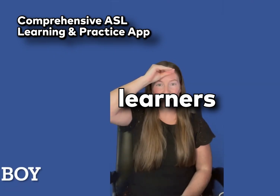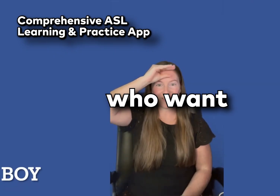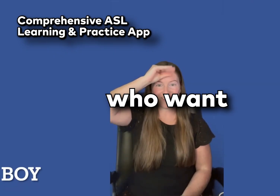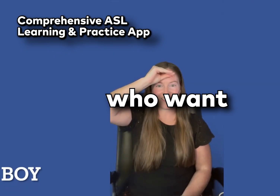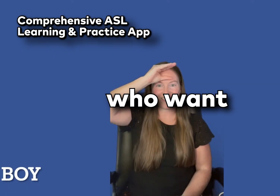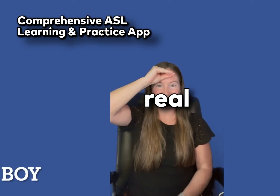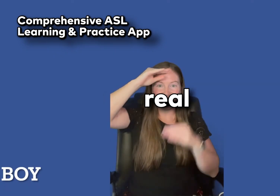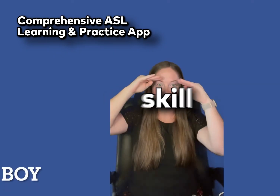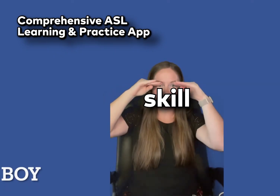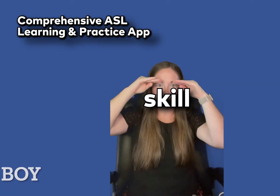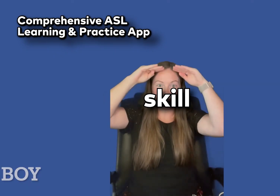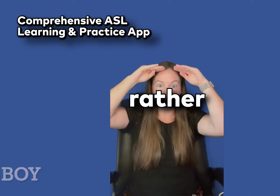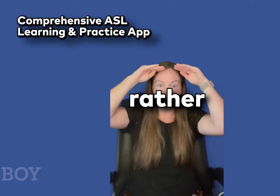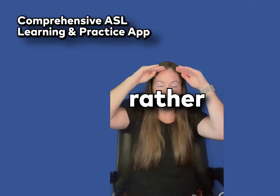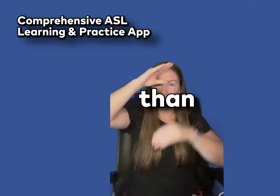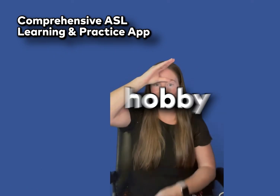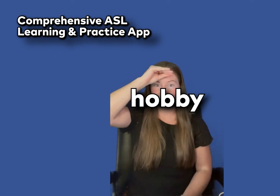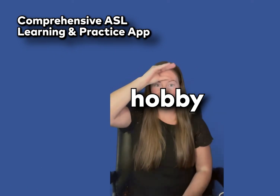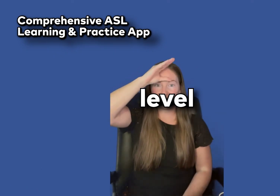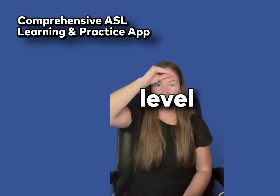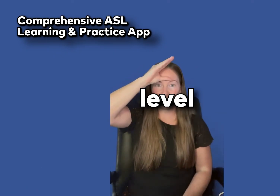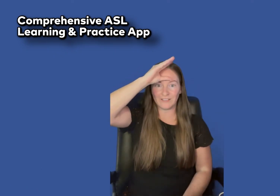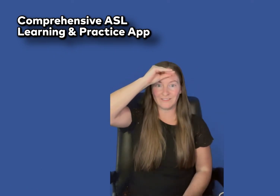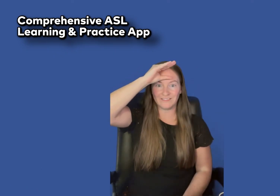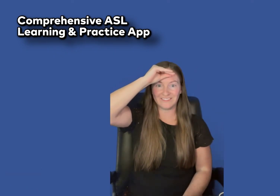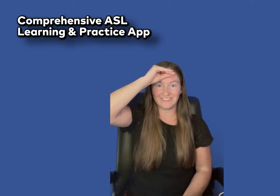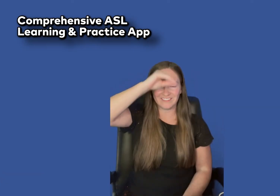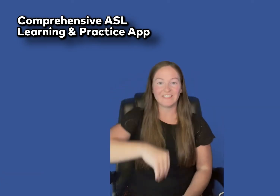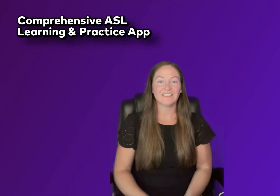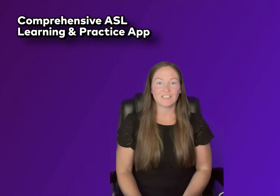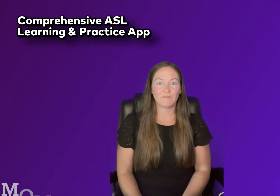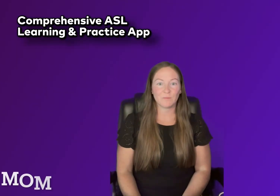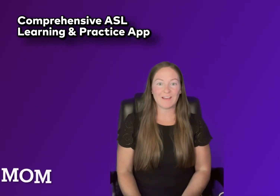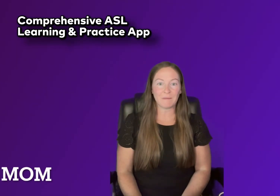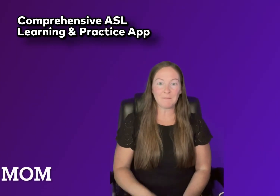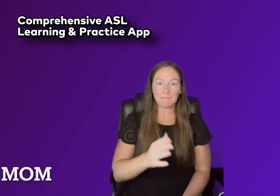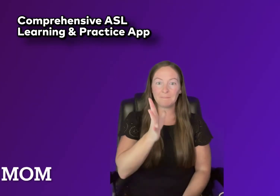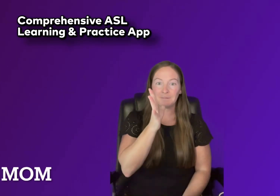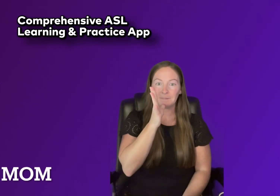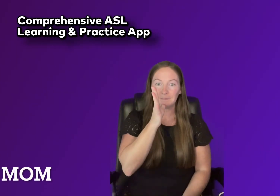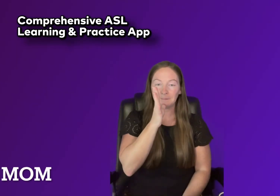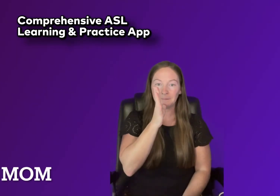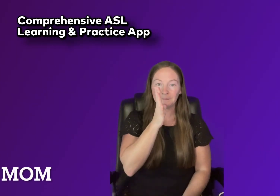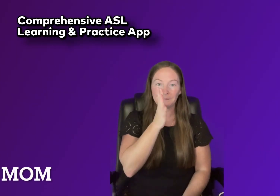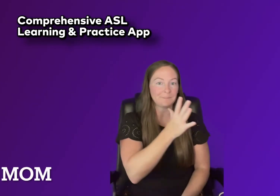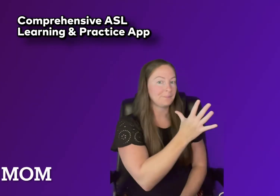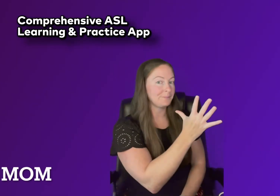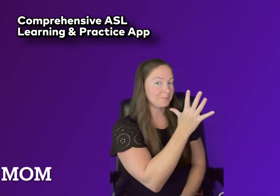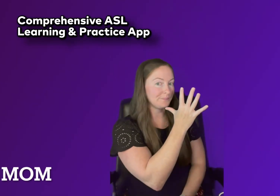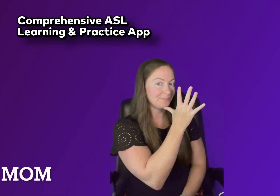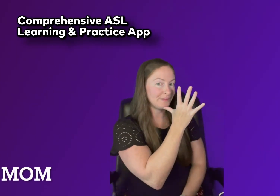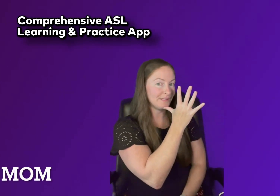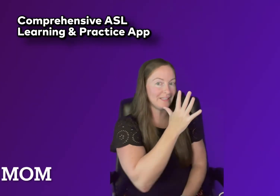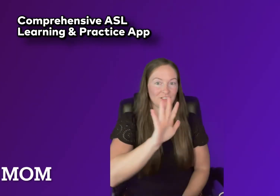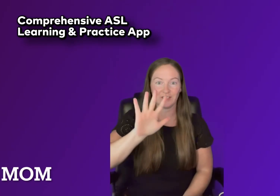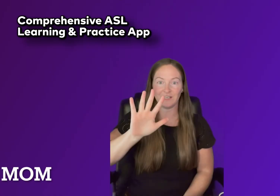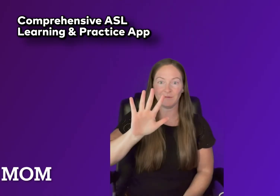who want real skill rather than hobby level. Advantages: this app covers all the key areas: vocabulary, finger